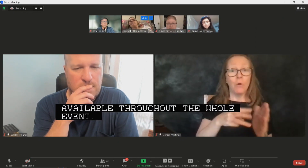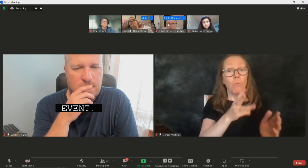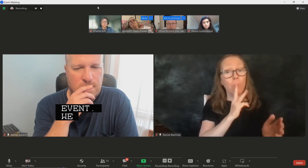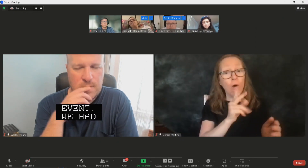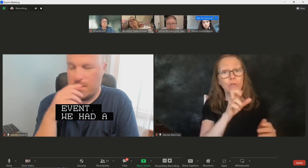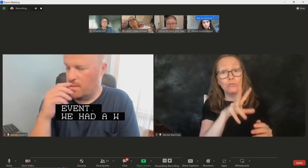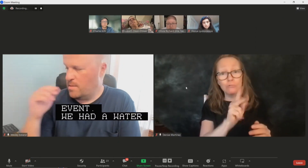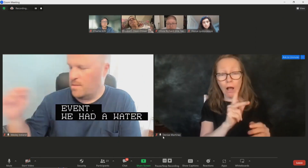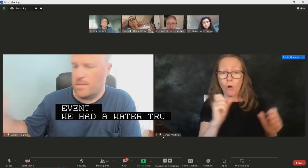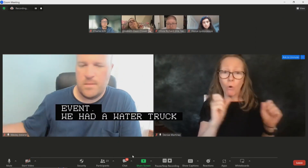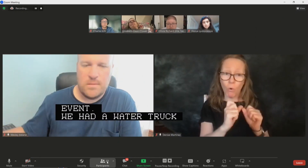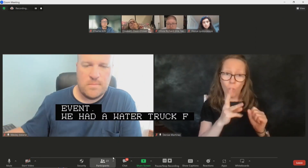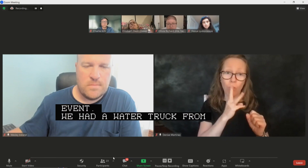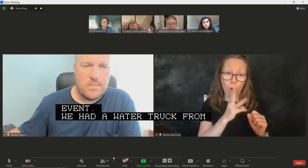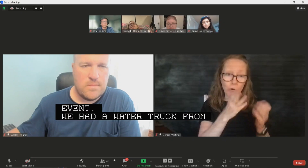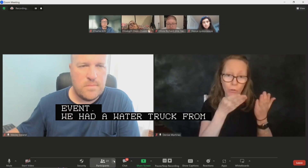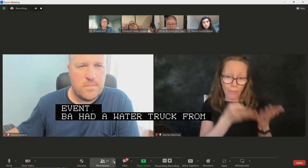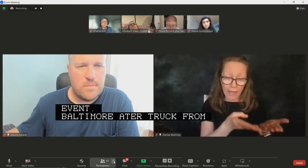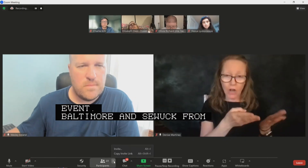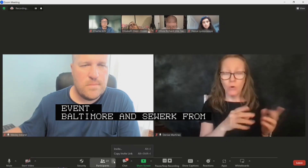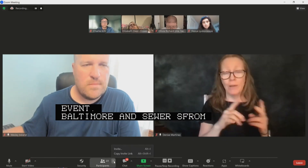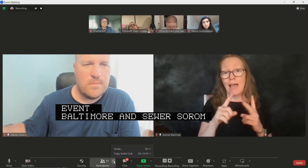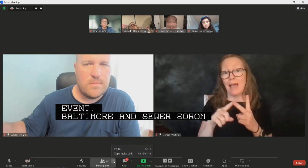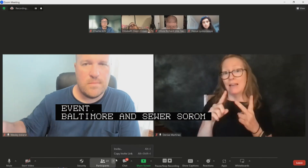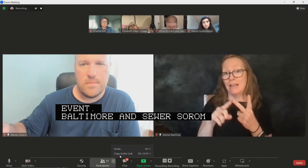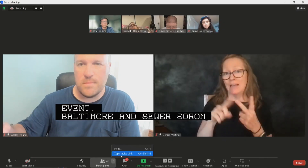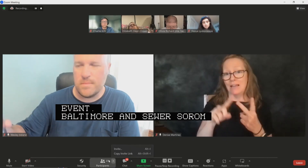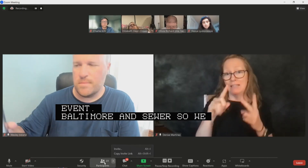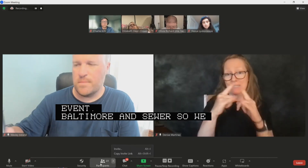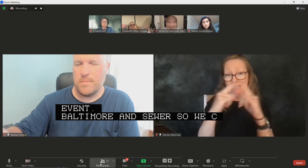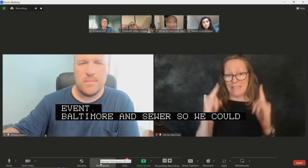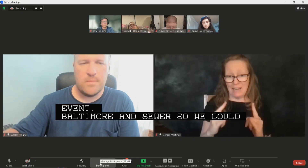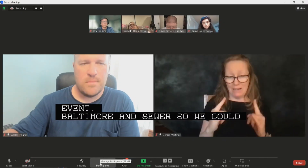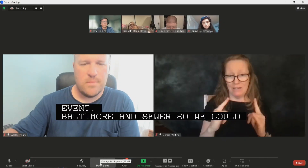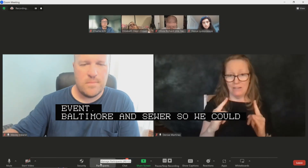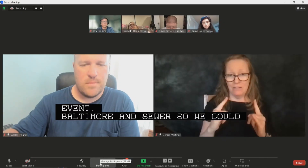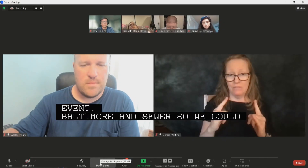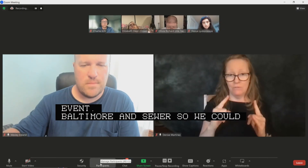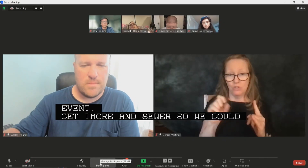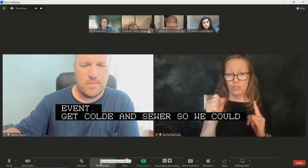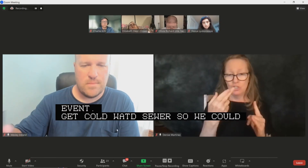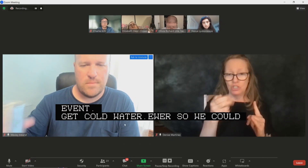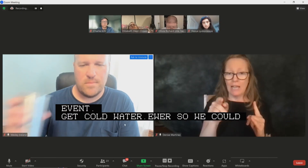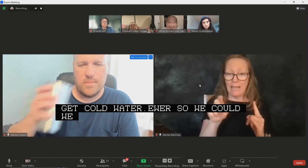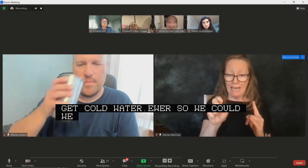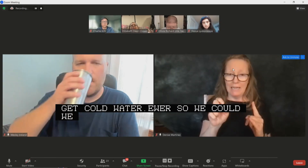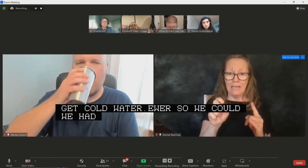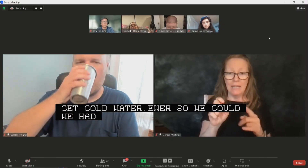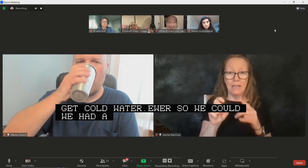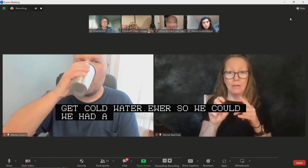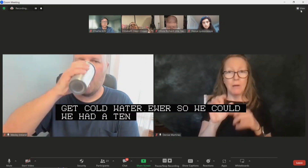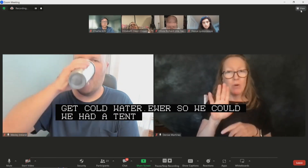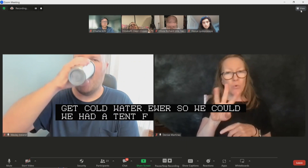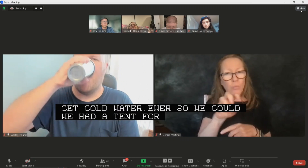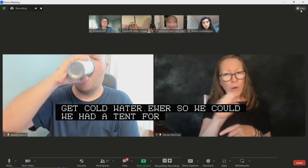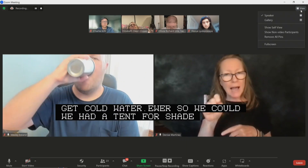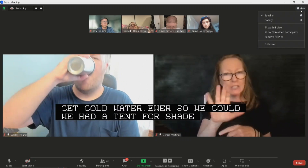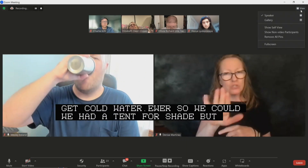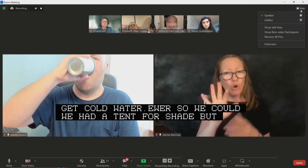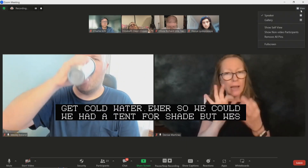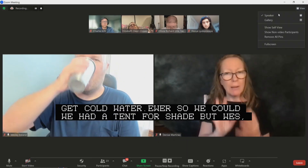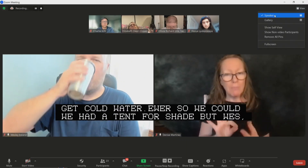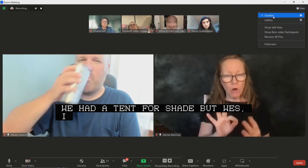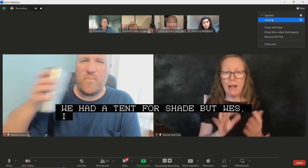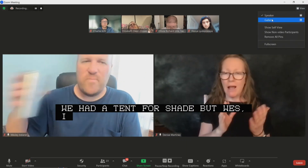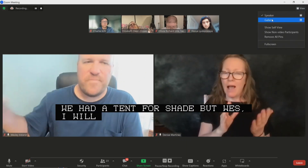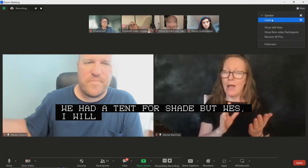water. We did have a tent for shade, but Wes, I will take your input back to my team and see if we can get a bigger